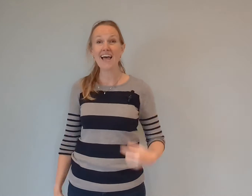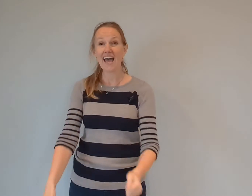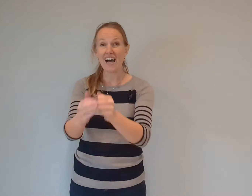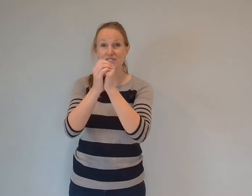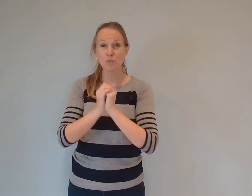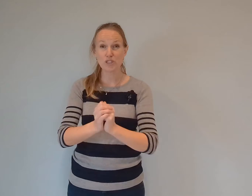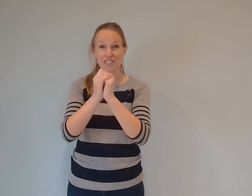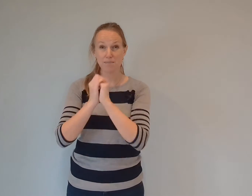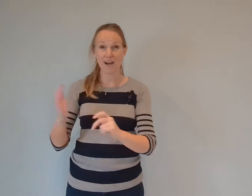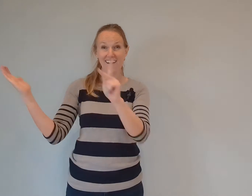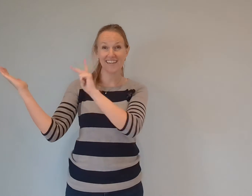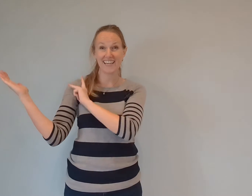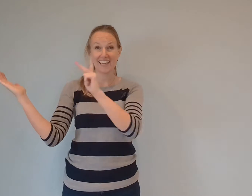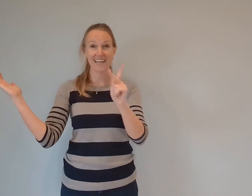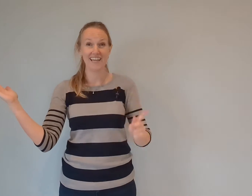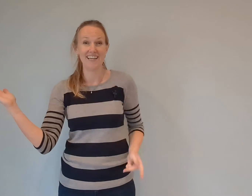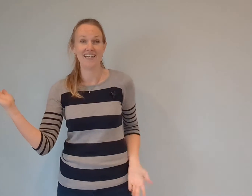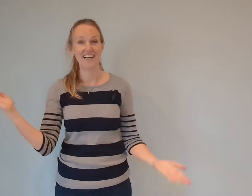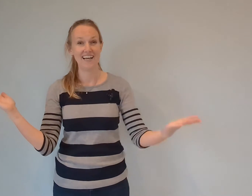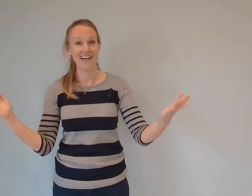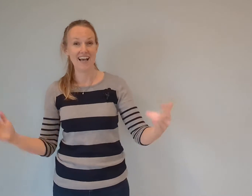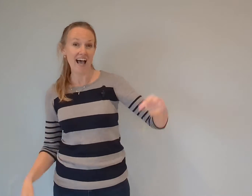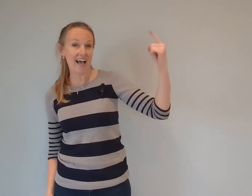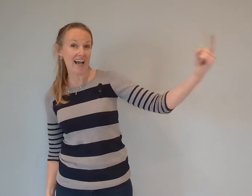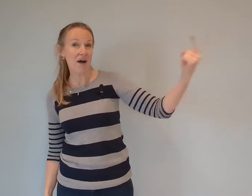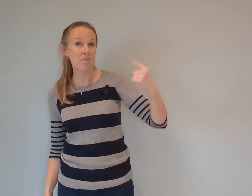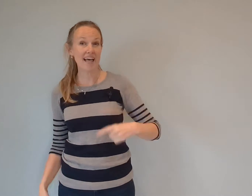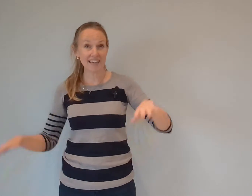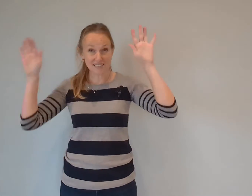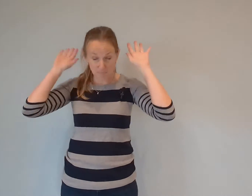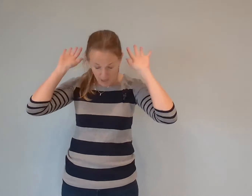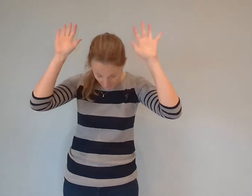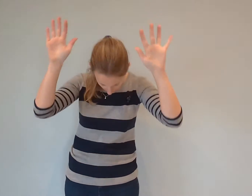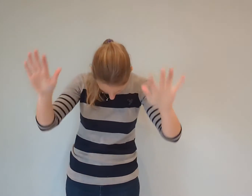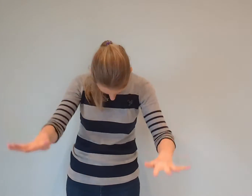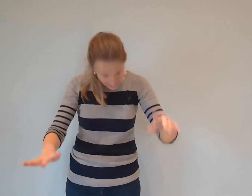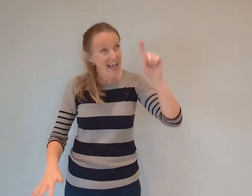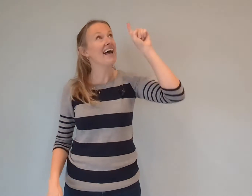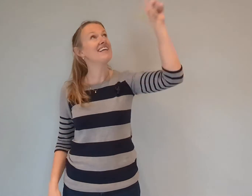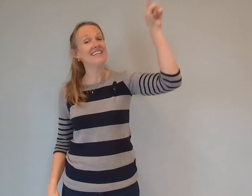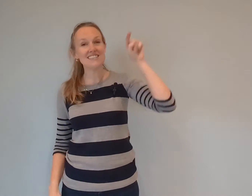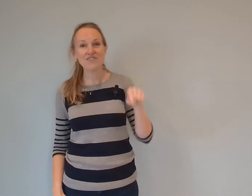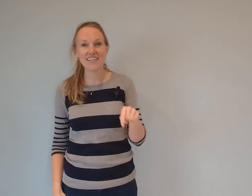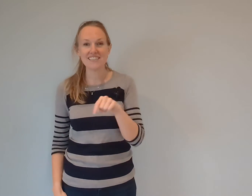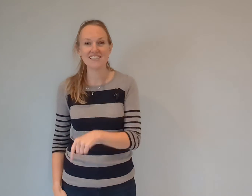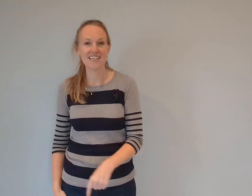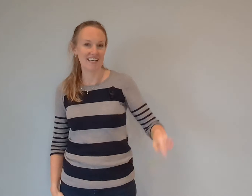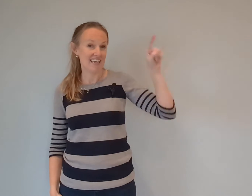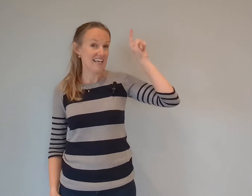let us worship our King. Come let us bow at his feet.